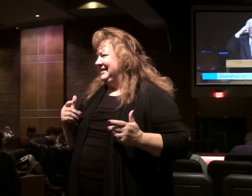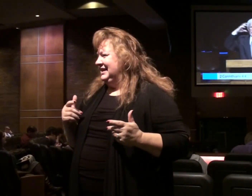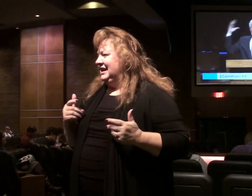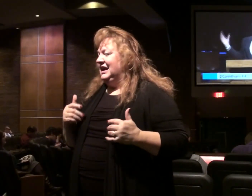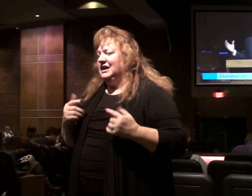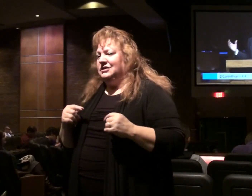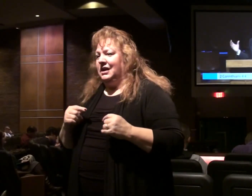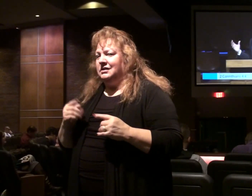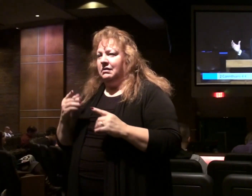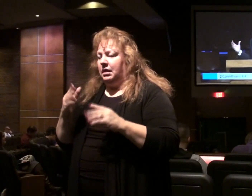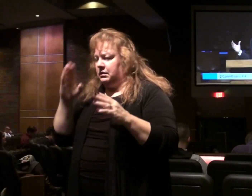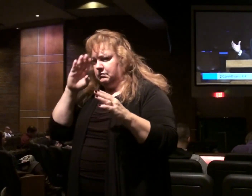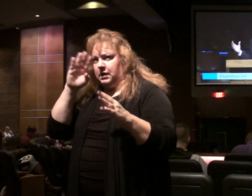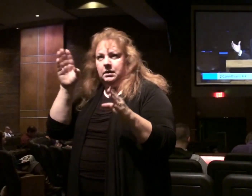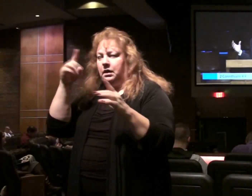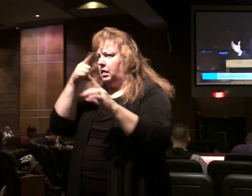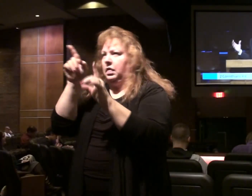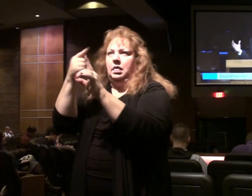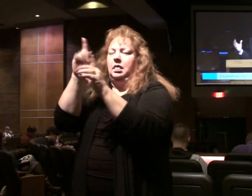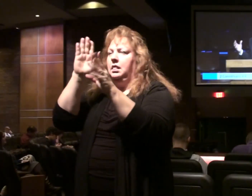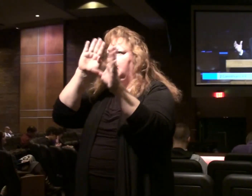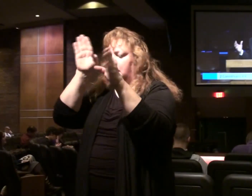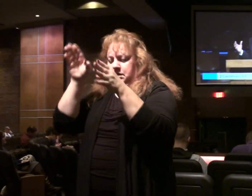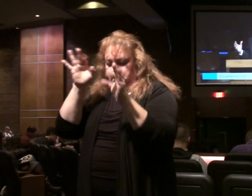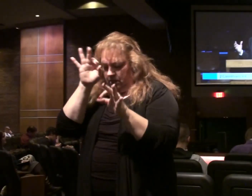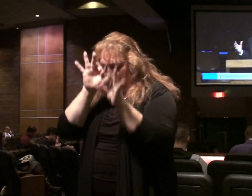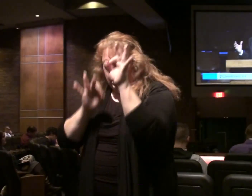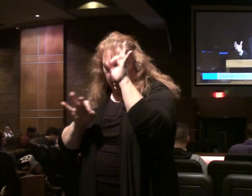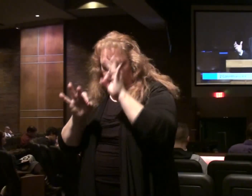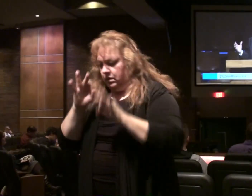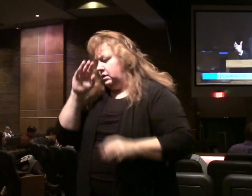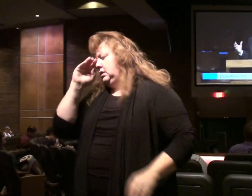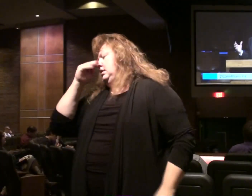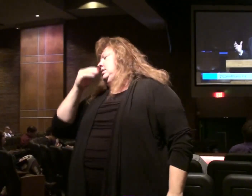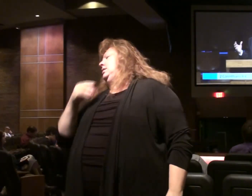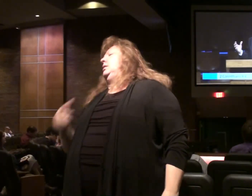They're trying to distract people's minds and attention.